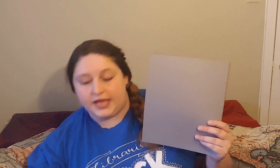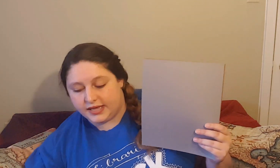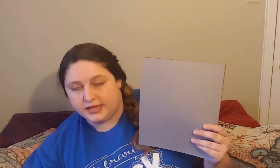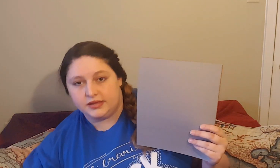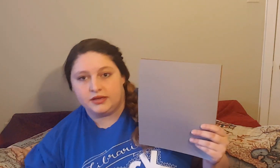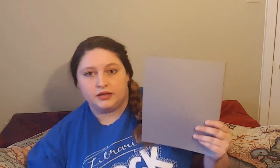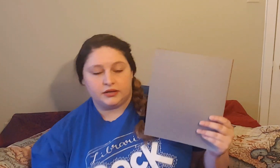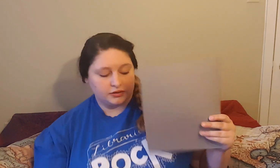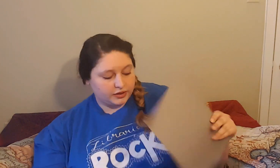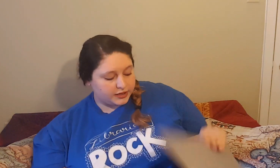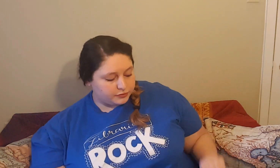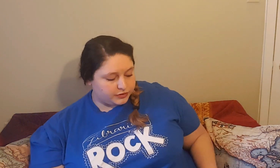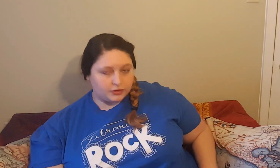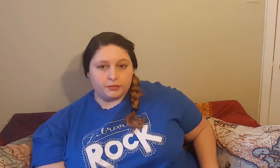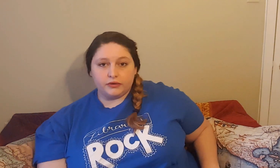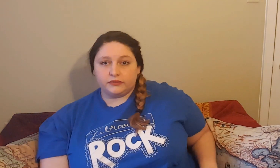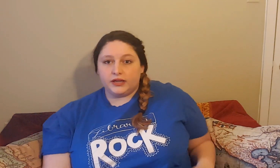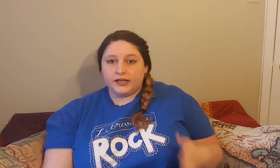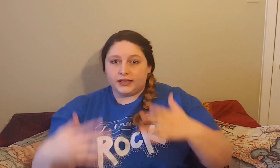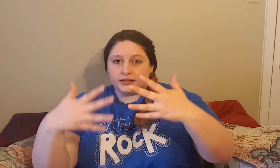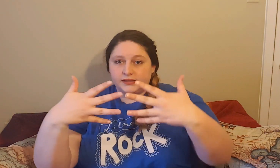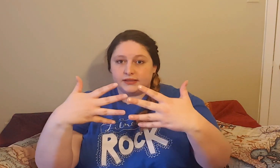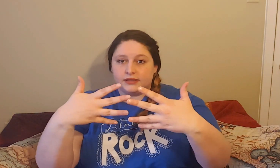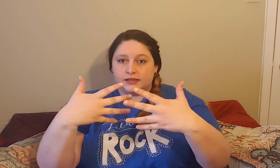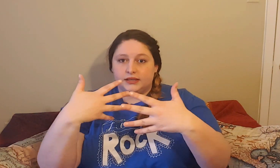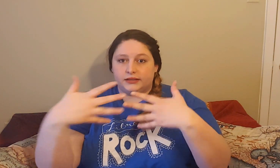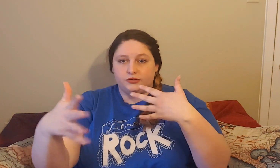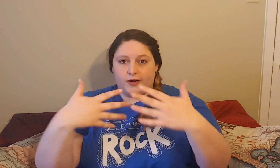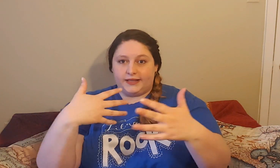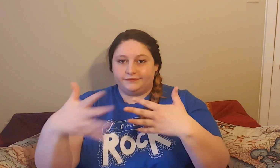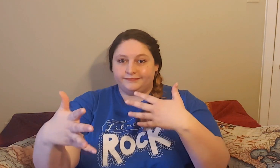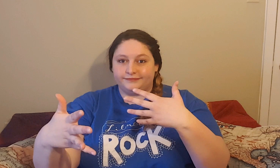Gray, gray, we use both of our hands, and gray.